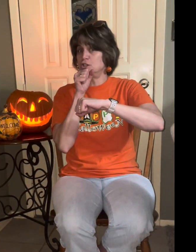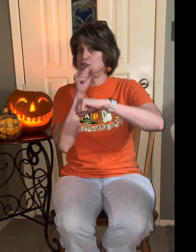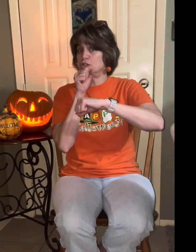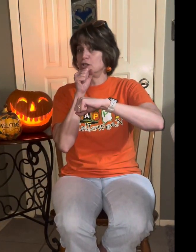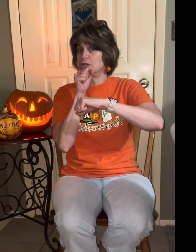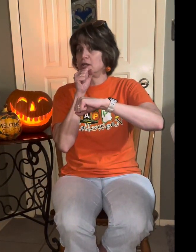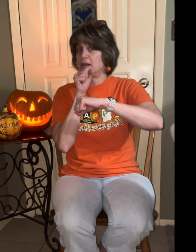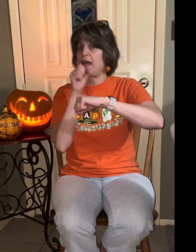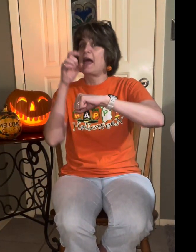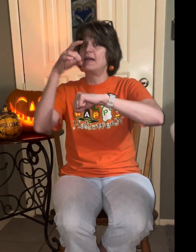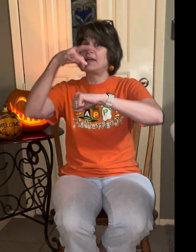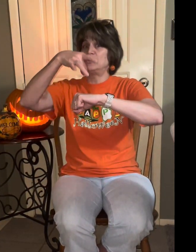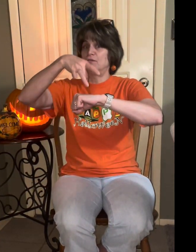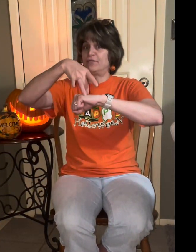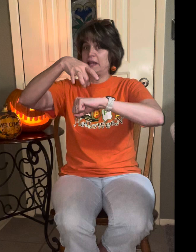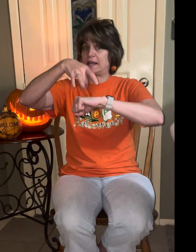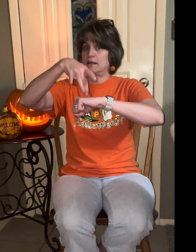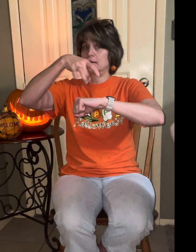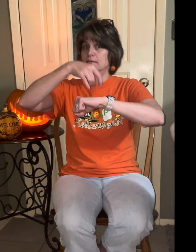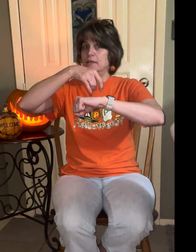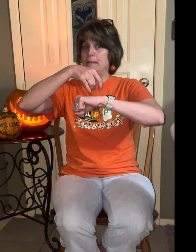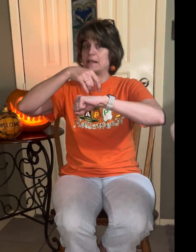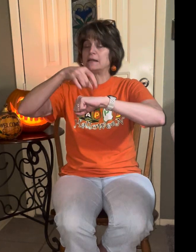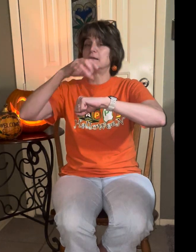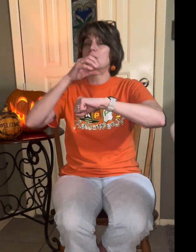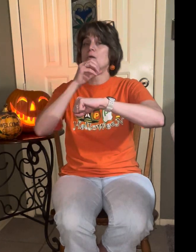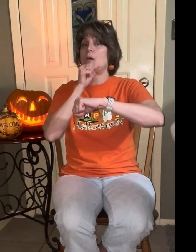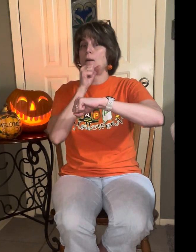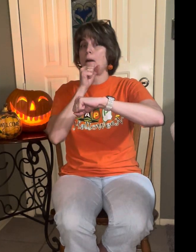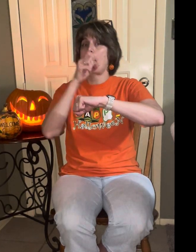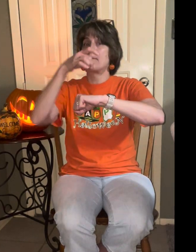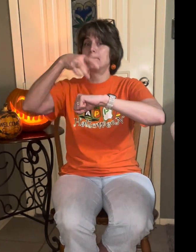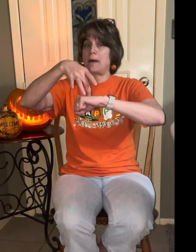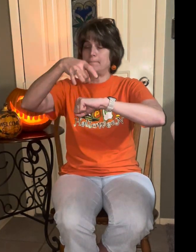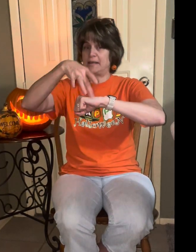orange, and then you flick the melon. Pumpkin,